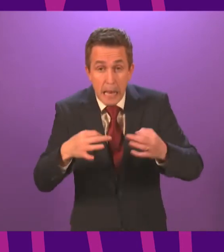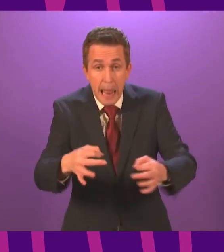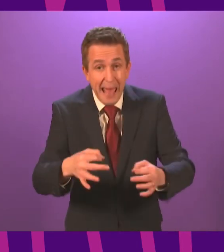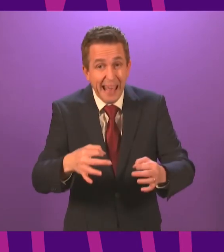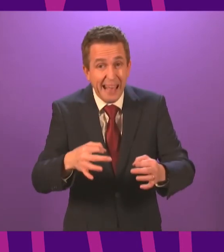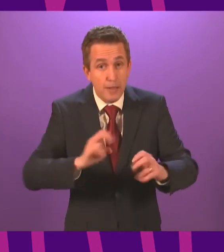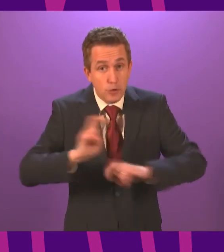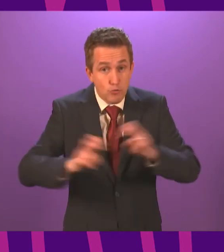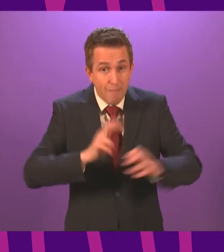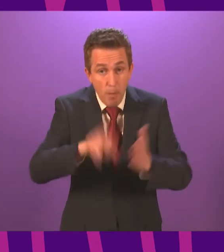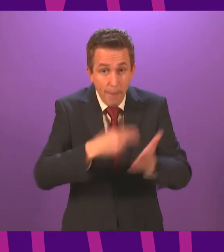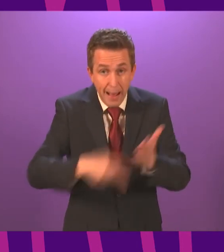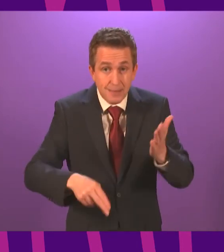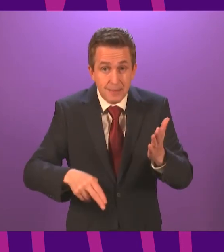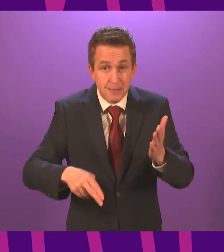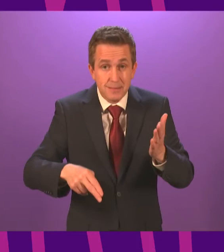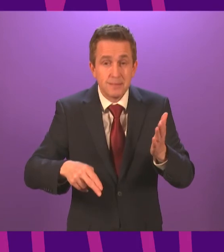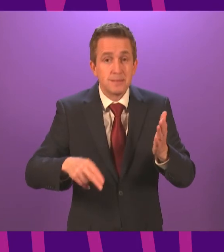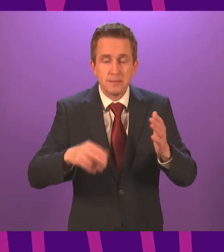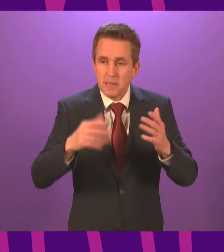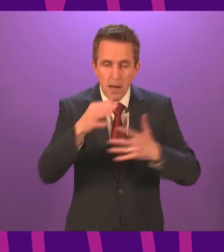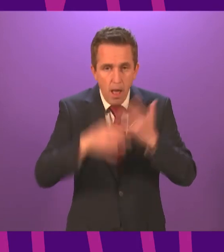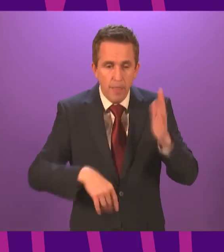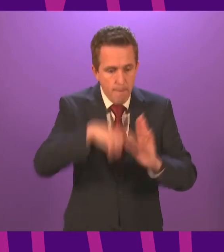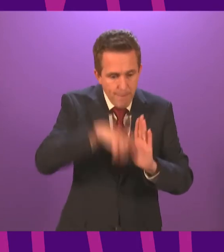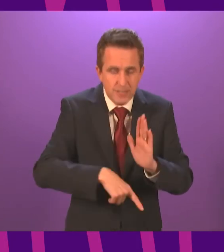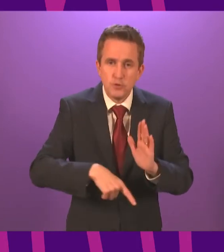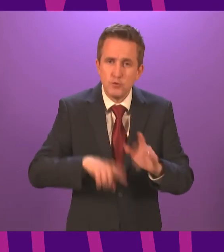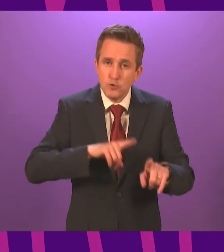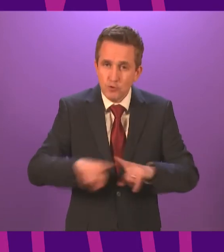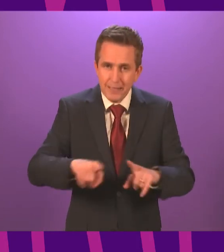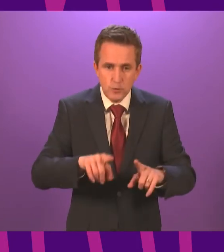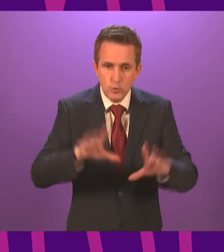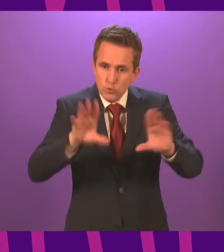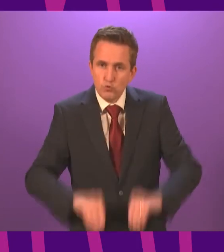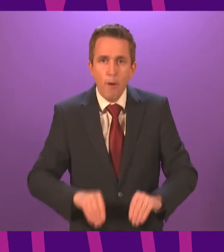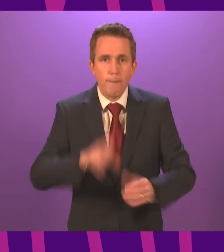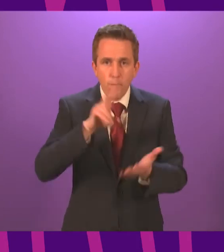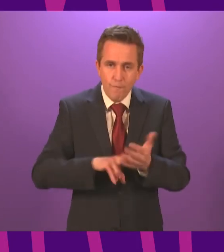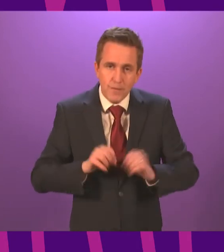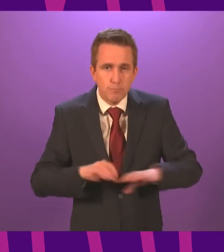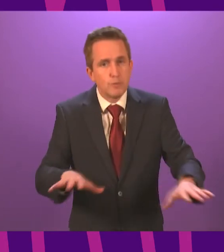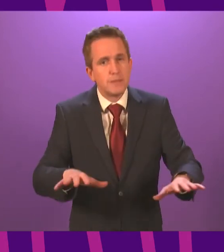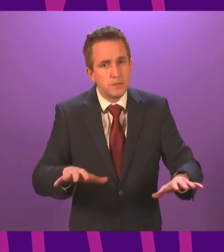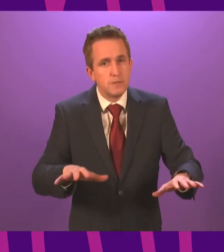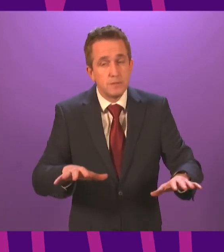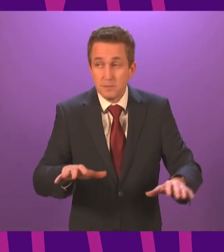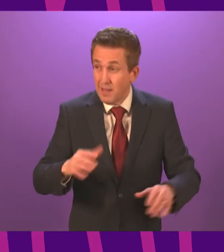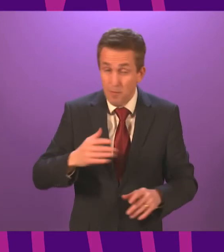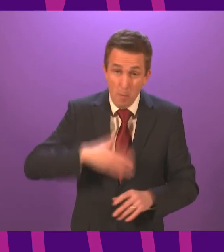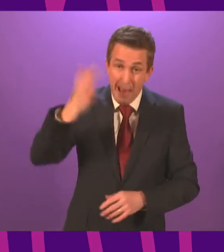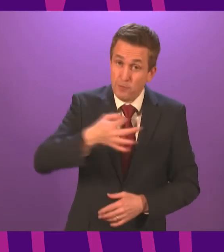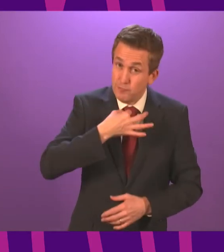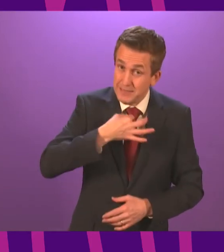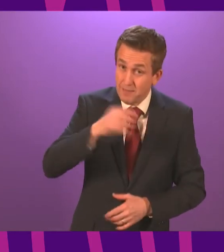we take in taking forward the appropriate measures to manage this virus, we increase the risk to people in Scotland